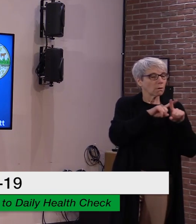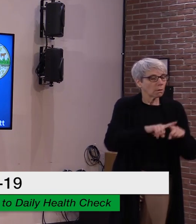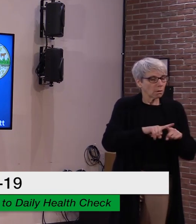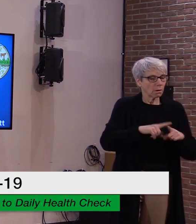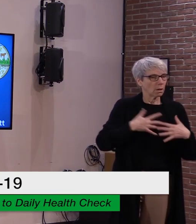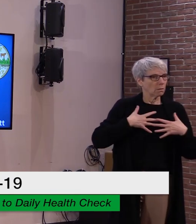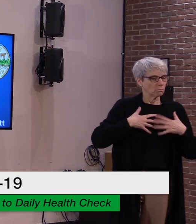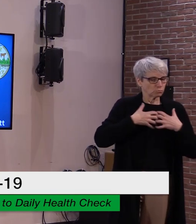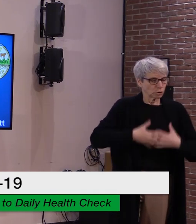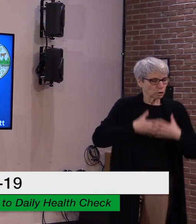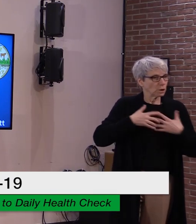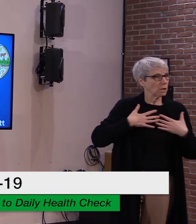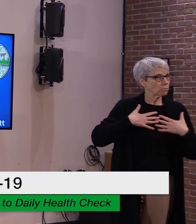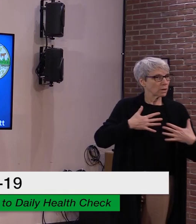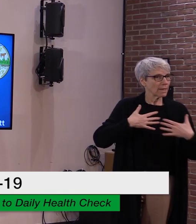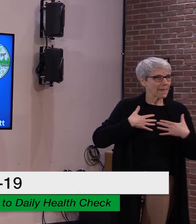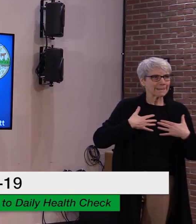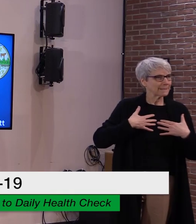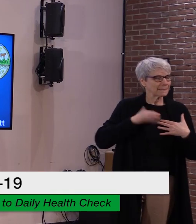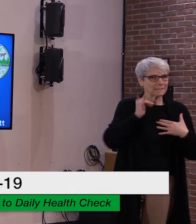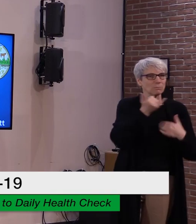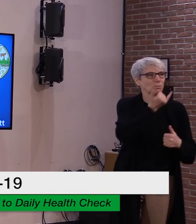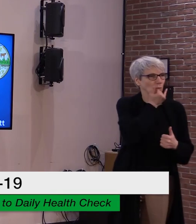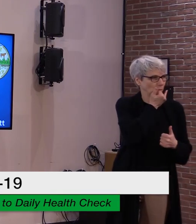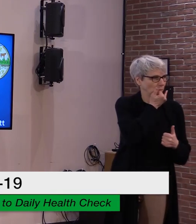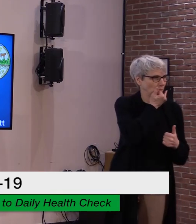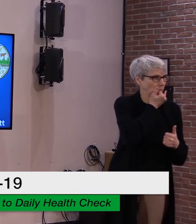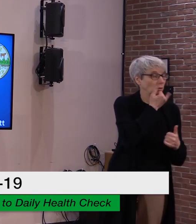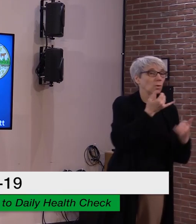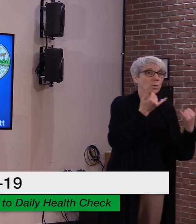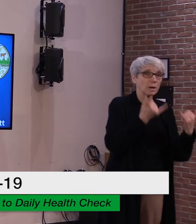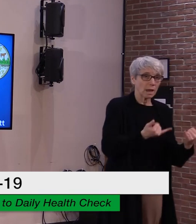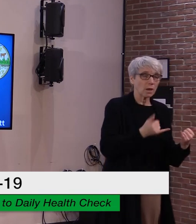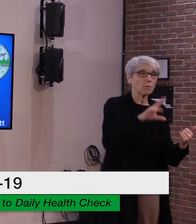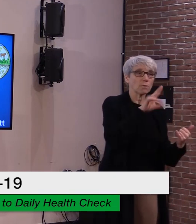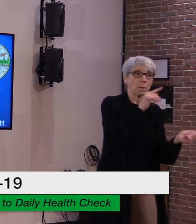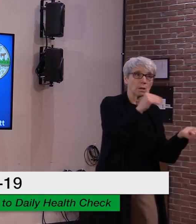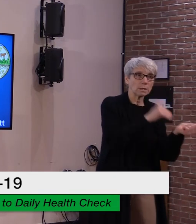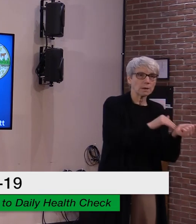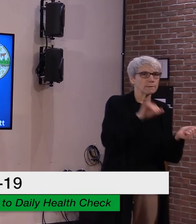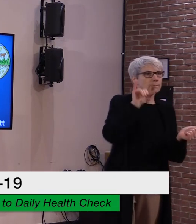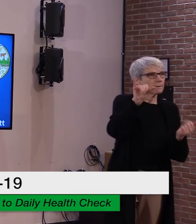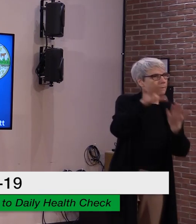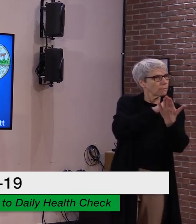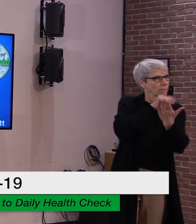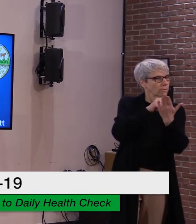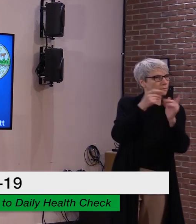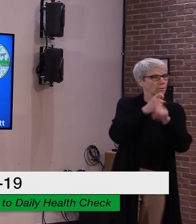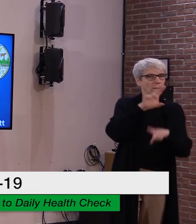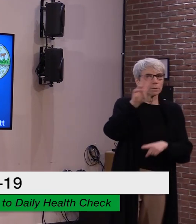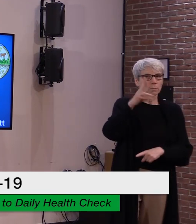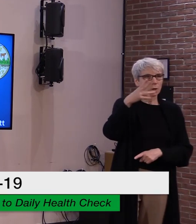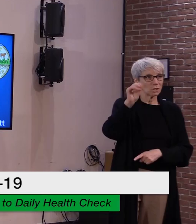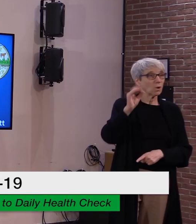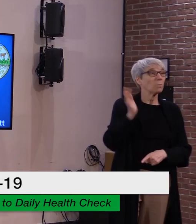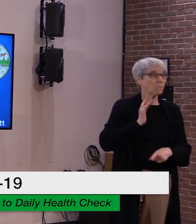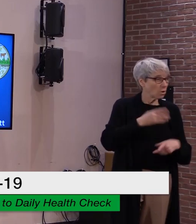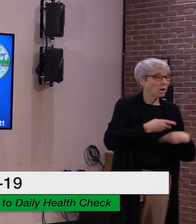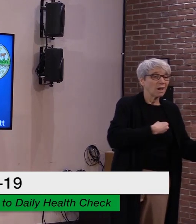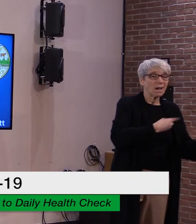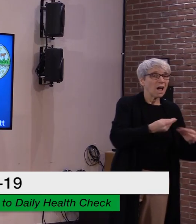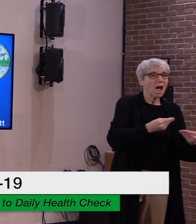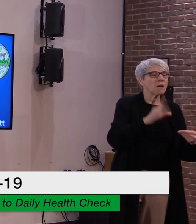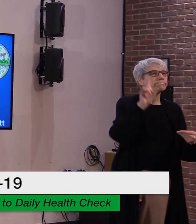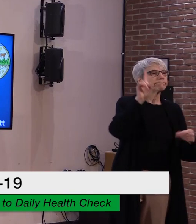improvement practitioners in vermont are now using this information and reevaluating their use of that drug